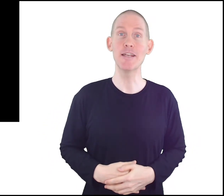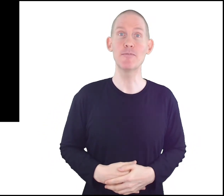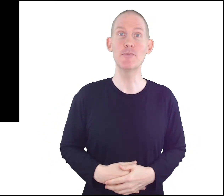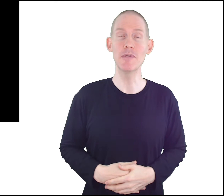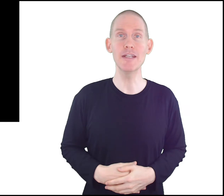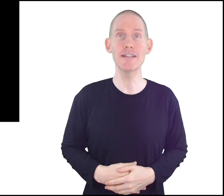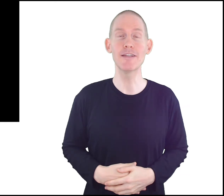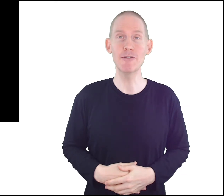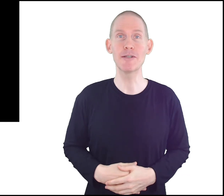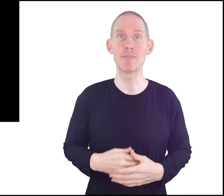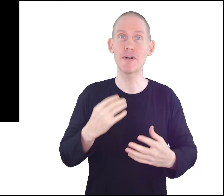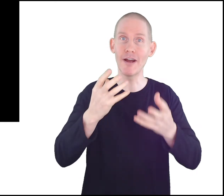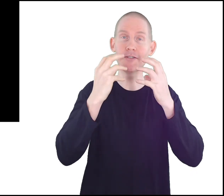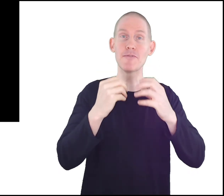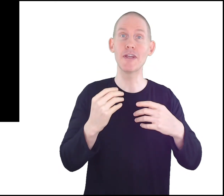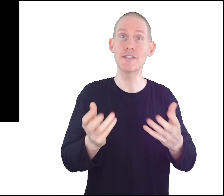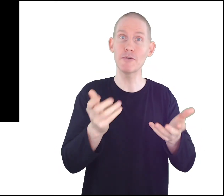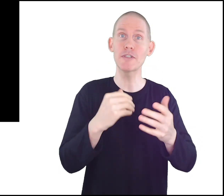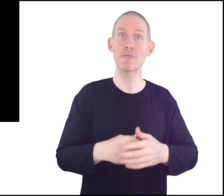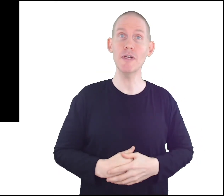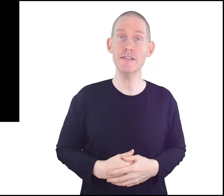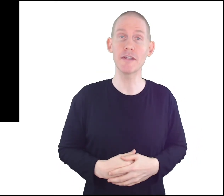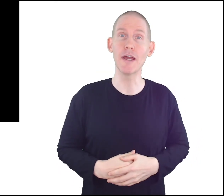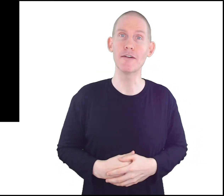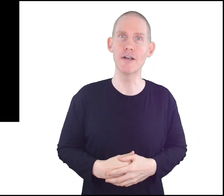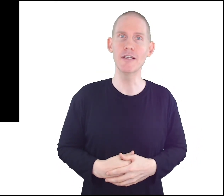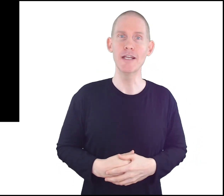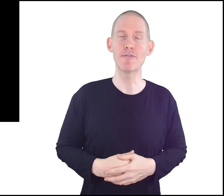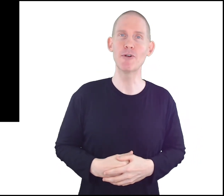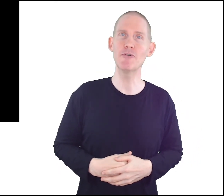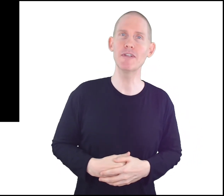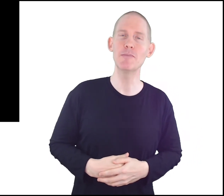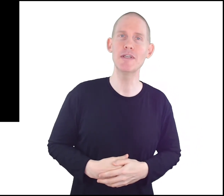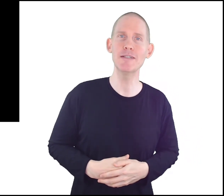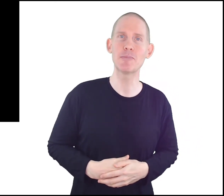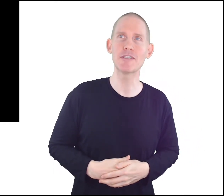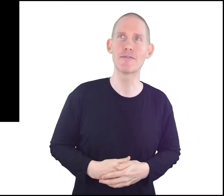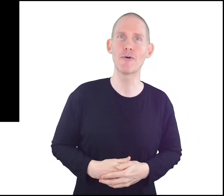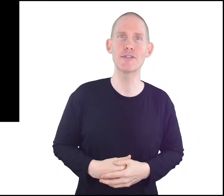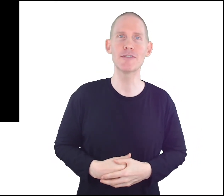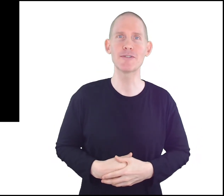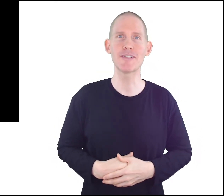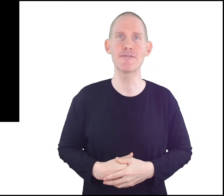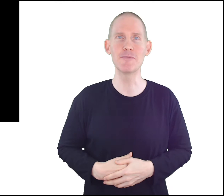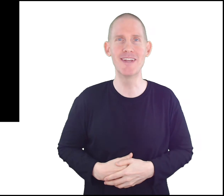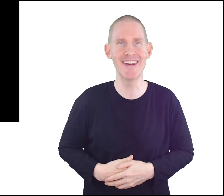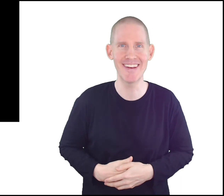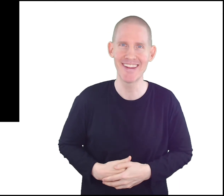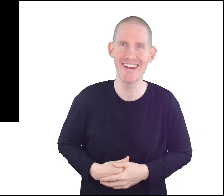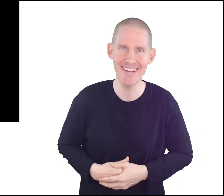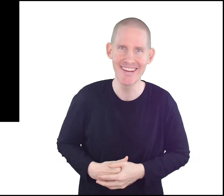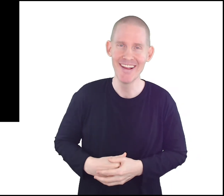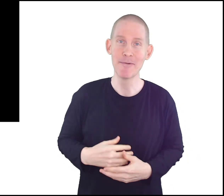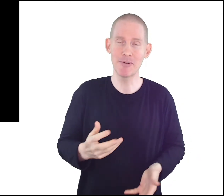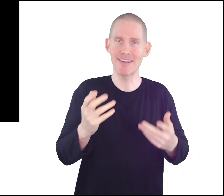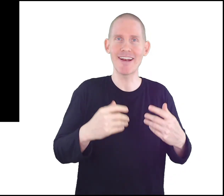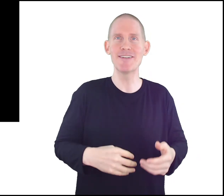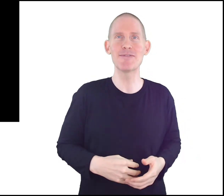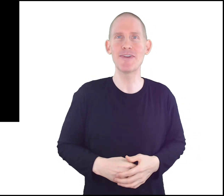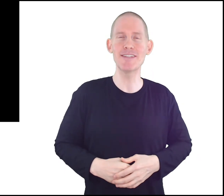you mean it, then you can put it on your face to express that, right? If you don't really mean it, but you're forcing yourself to mean it, put that on your face